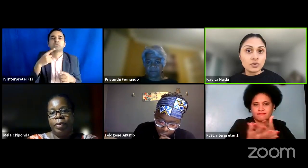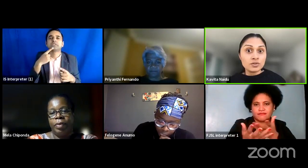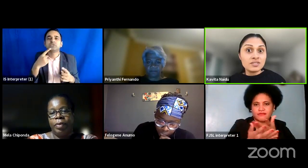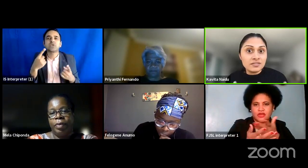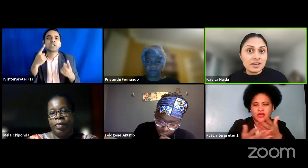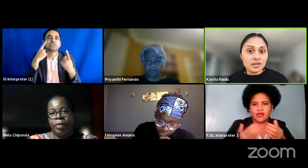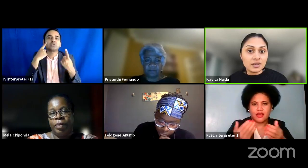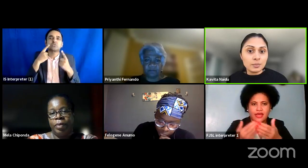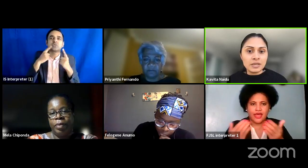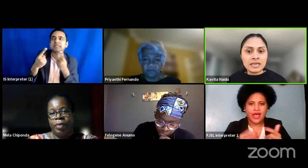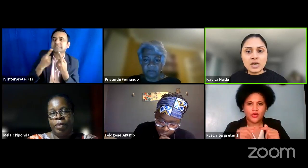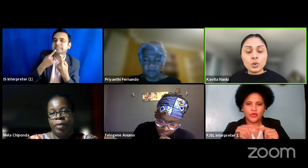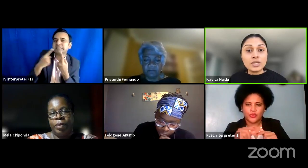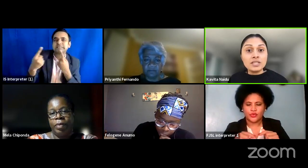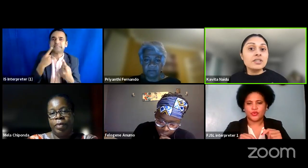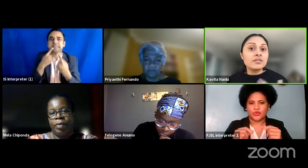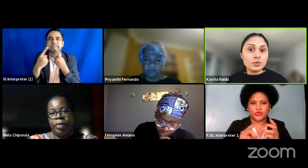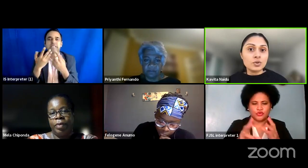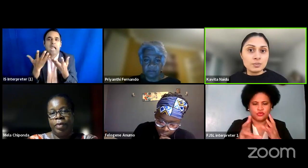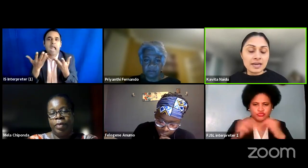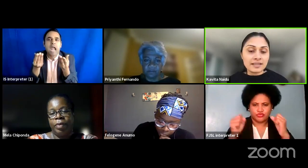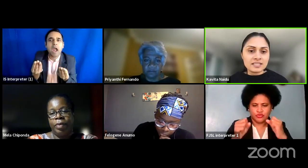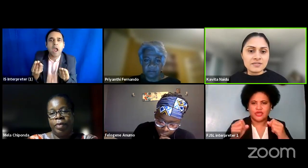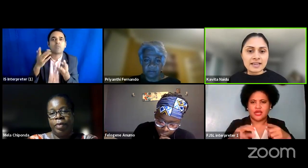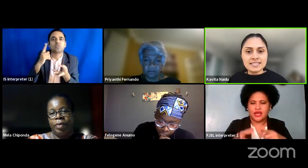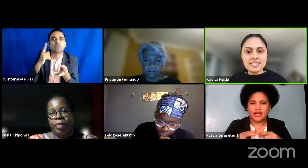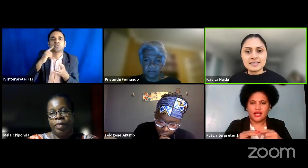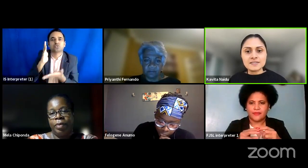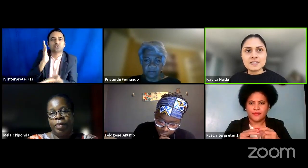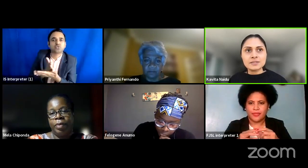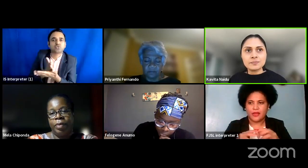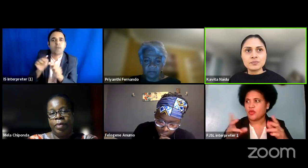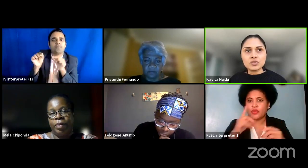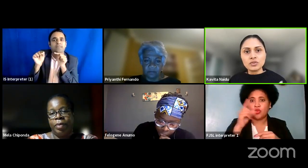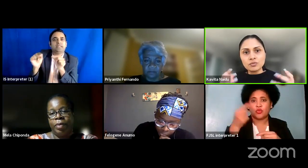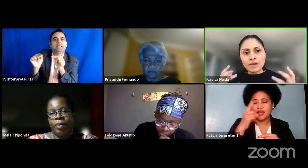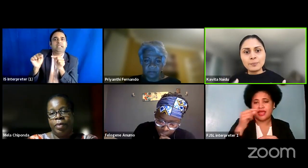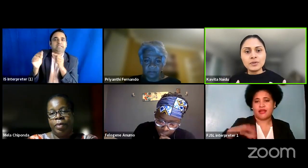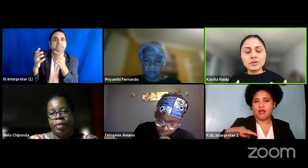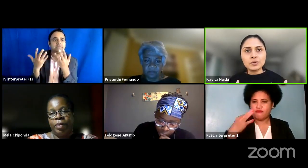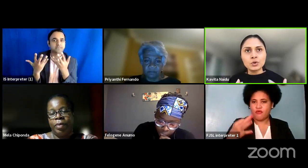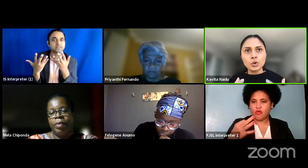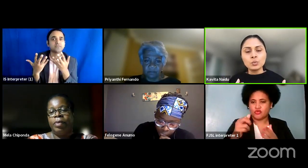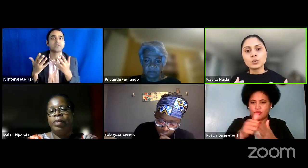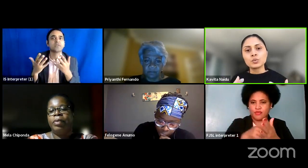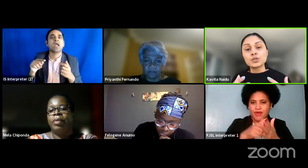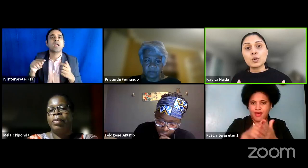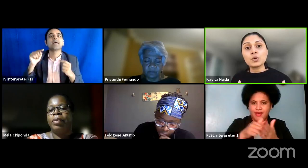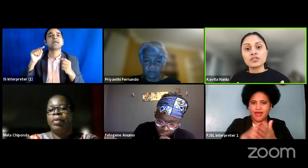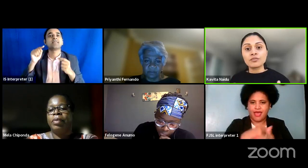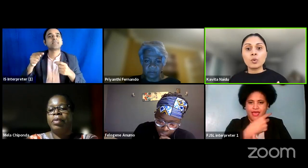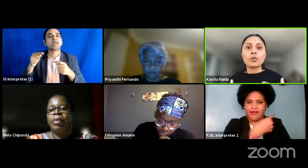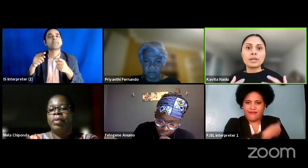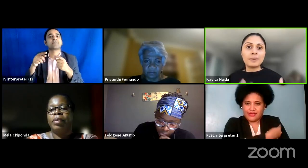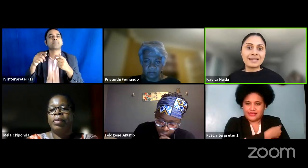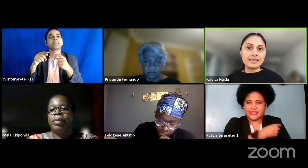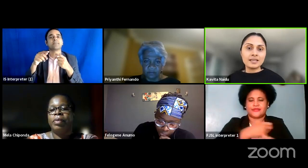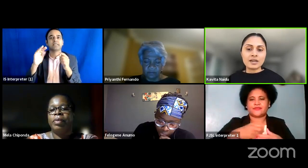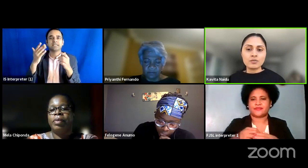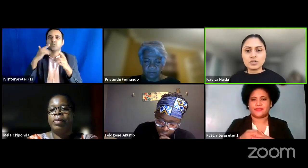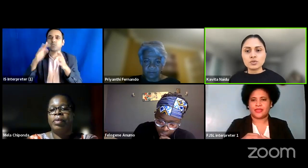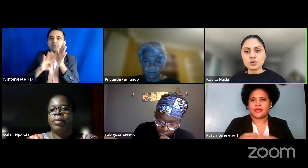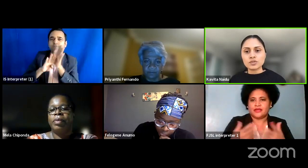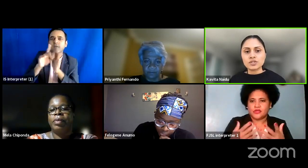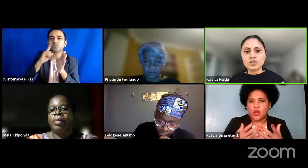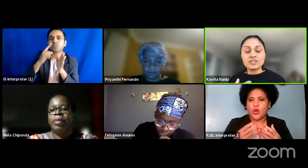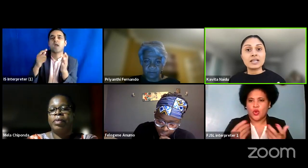that they could develop or even afford to buy these vaccines. You know, the rapid global response of pouring money